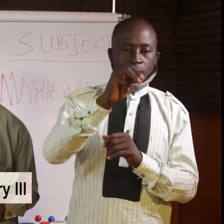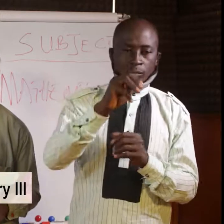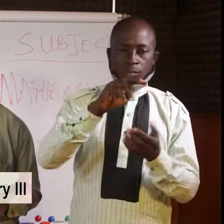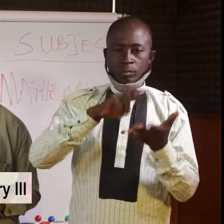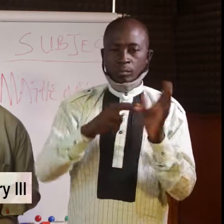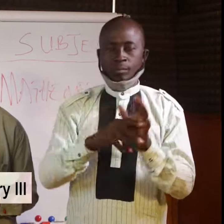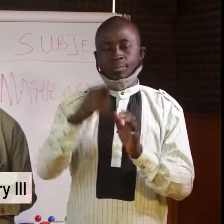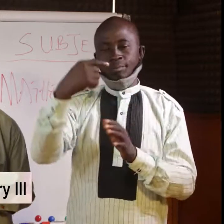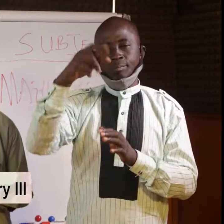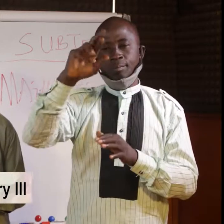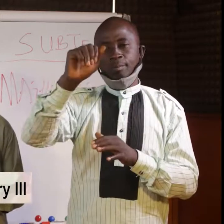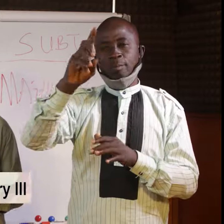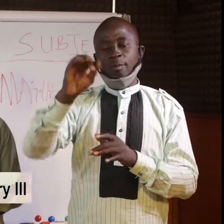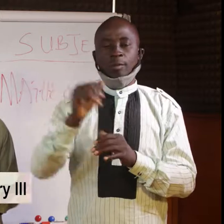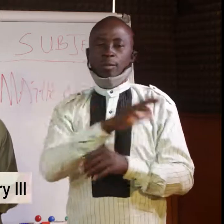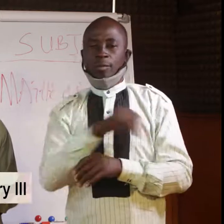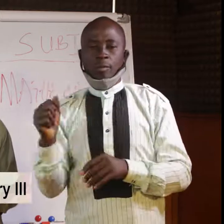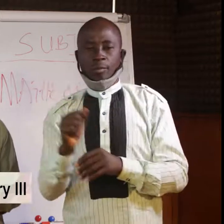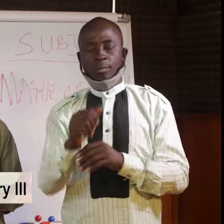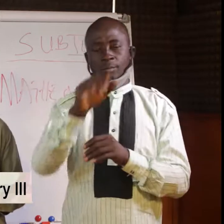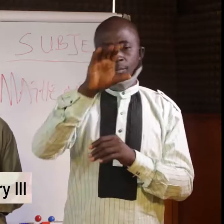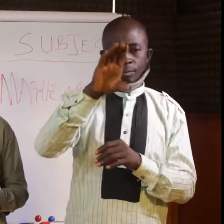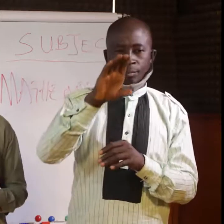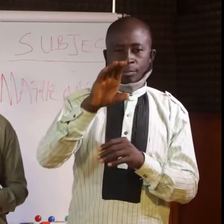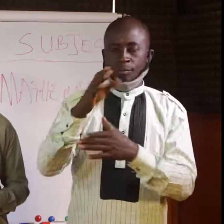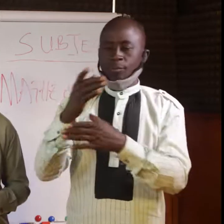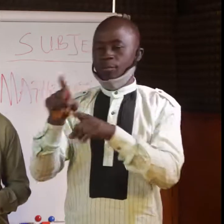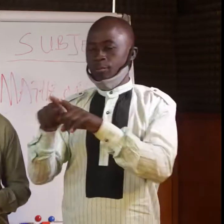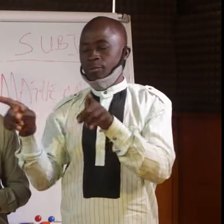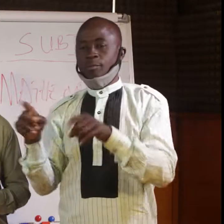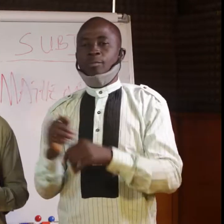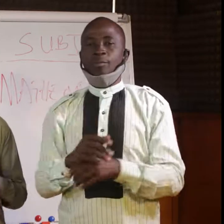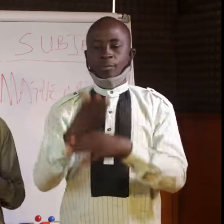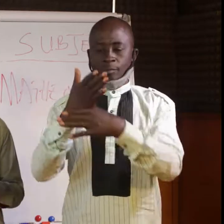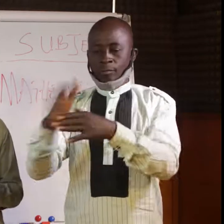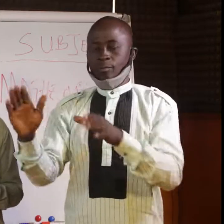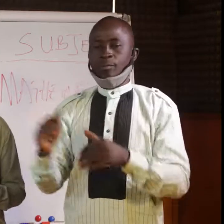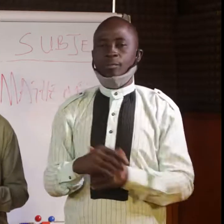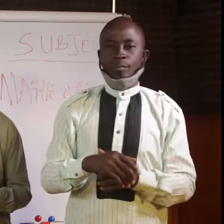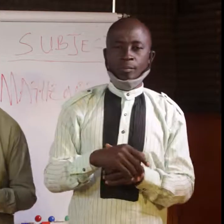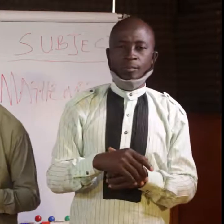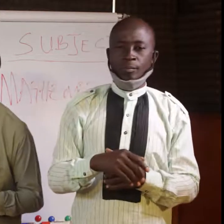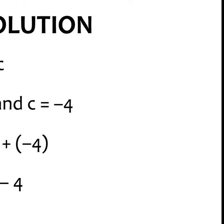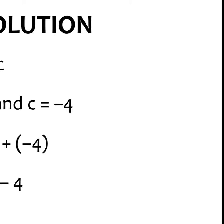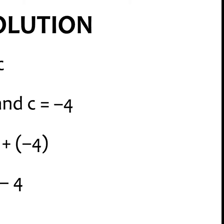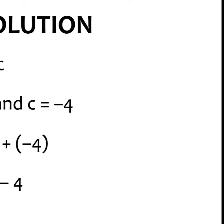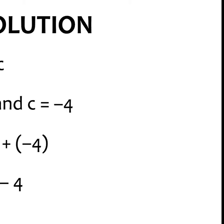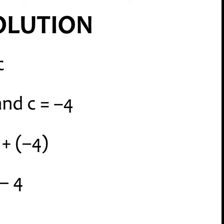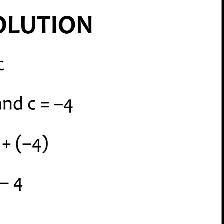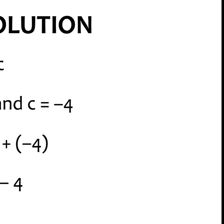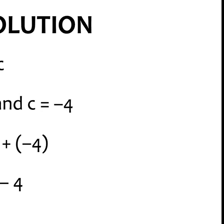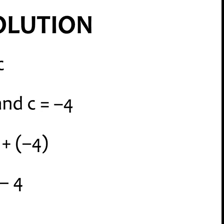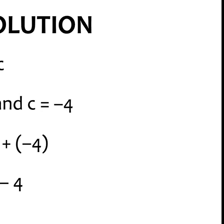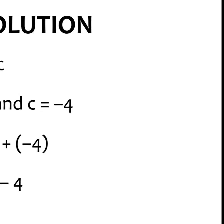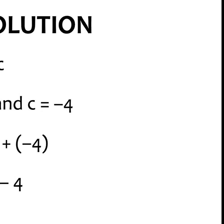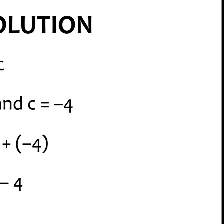gradient and c being the intercept on the y-axis. So from the question given, we can be